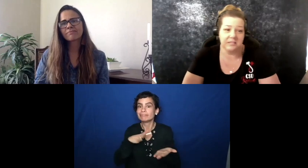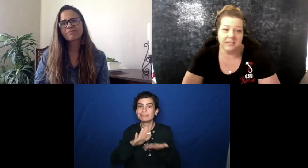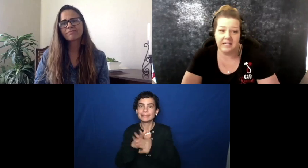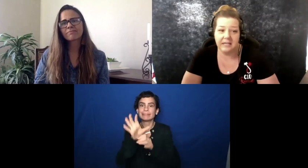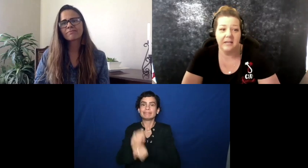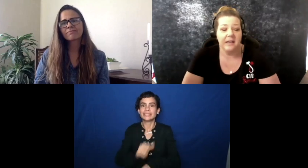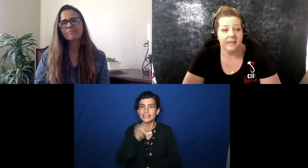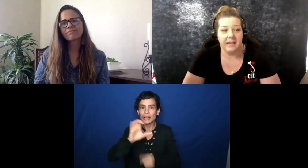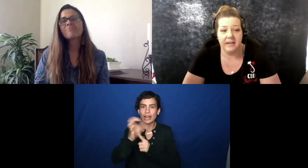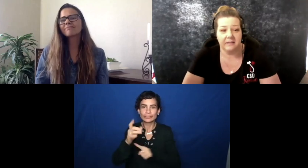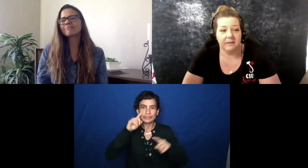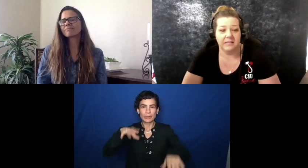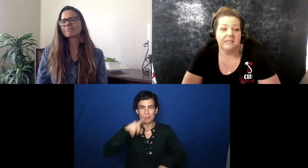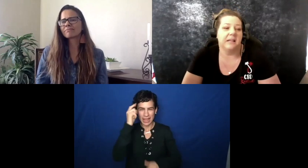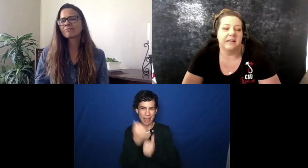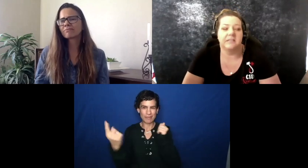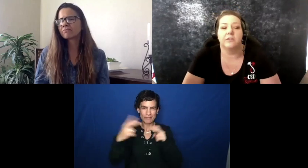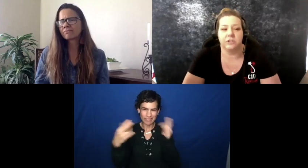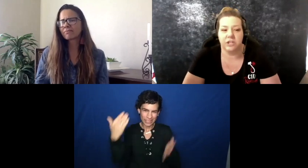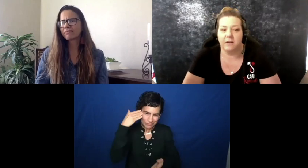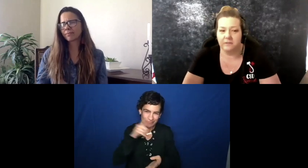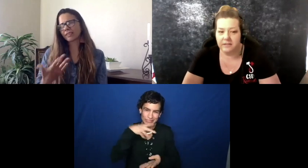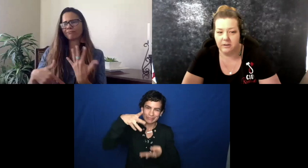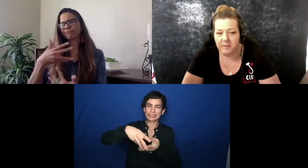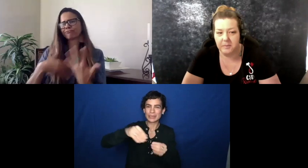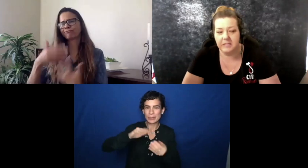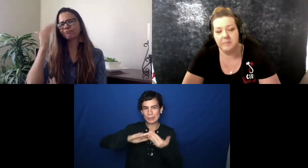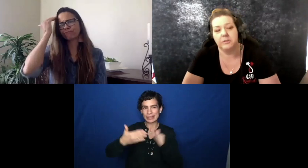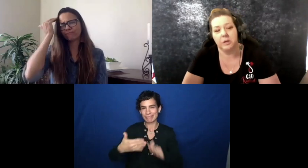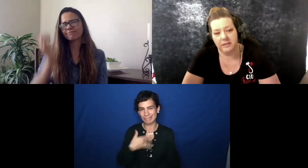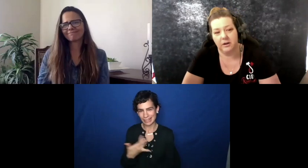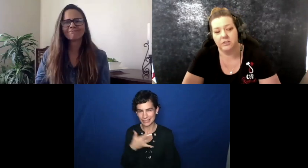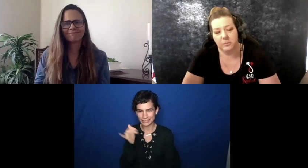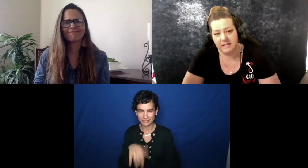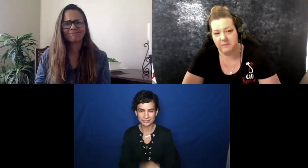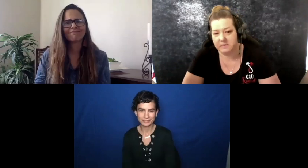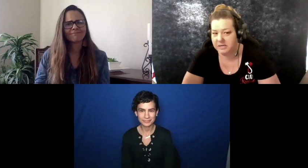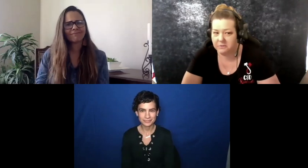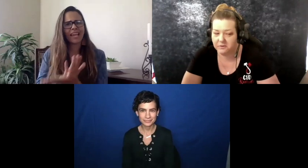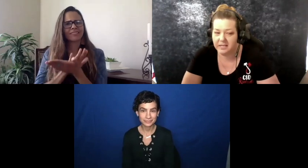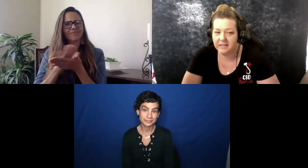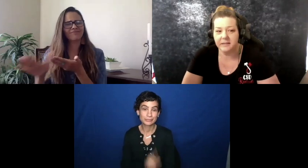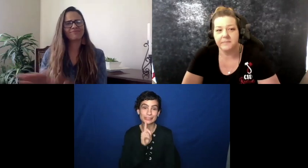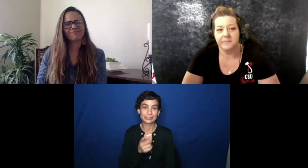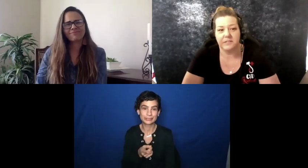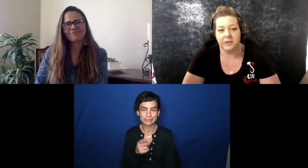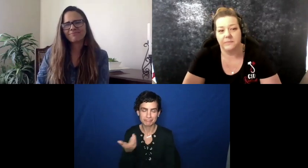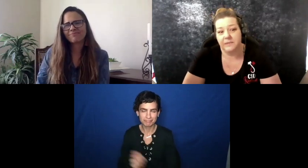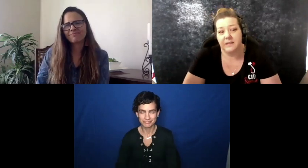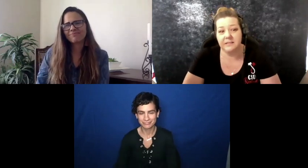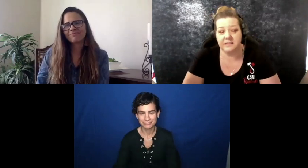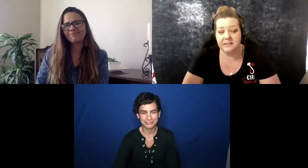and are signing, it's not like it's culture shock for the hearing people, because people know that there are so many deaf people here in Riverside.